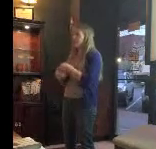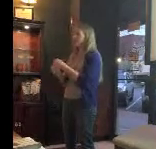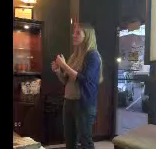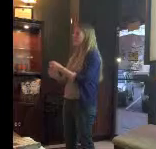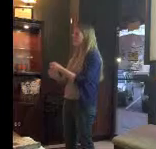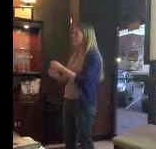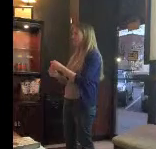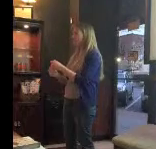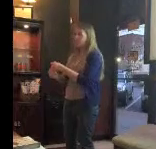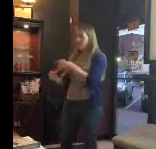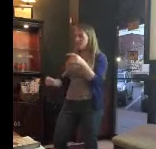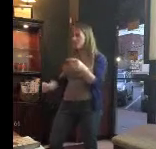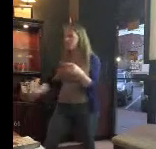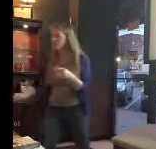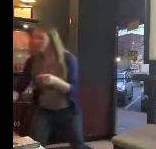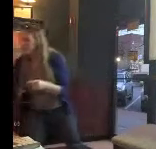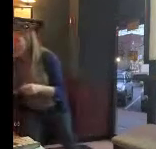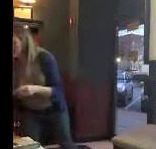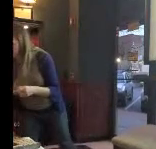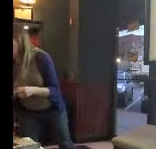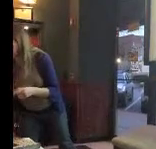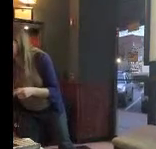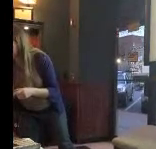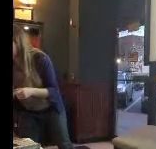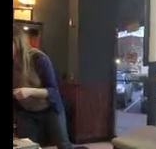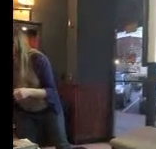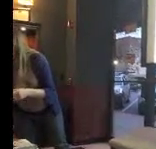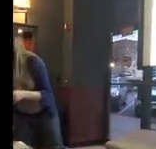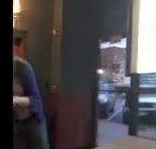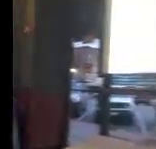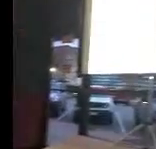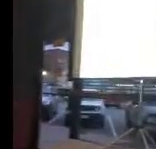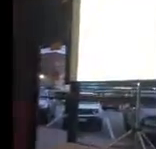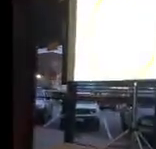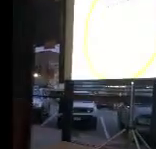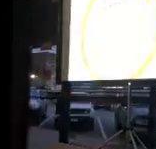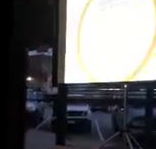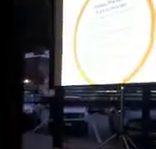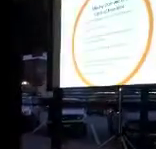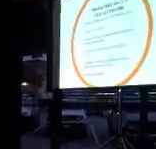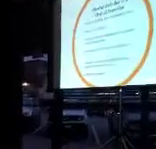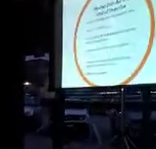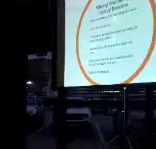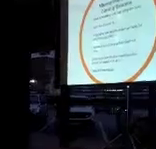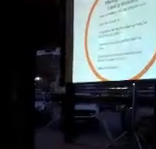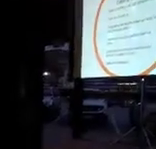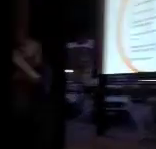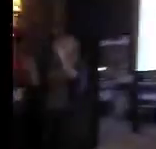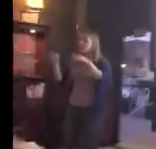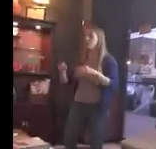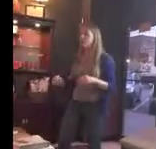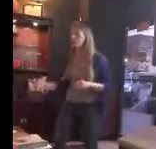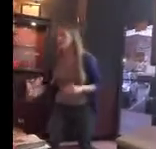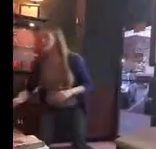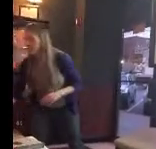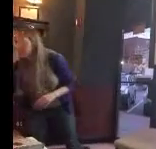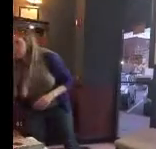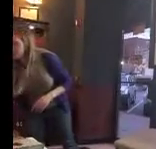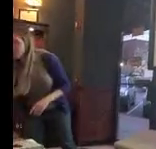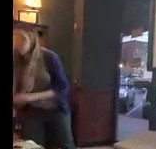handling missing data, and those are the things like we talk about over here, okay, leaving 0s and 1s and doing all sorts of stuff there. So